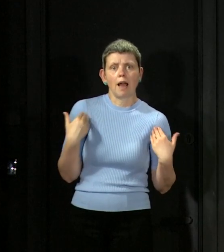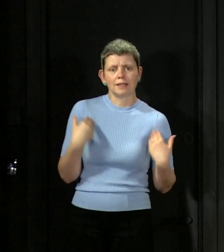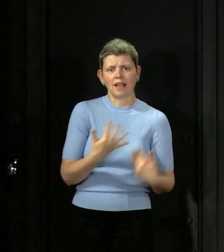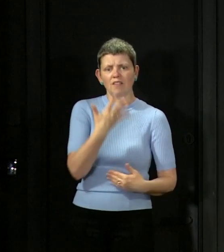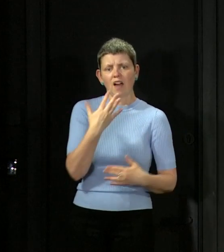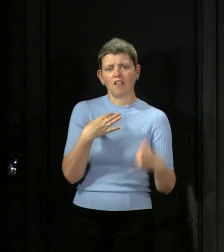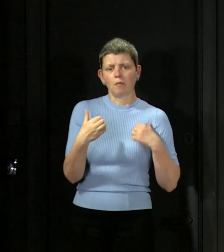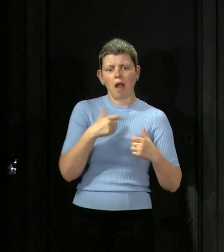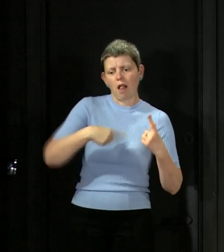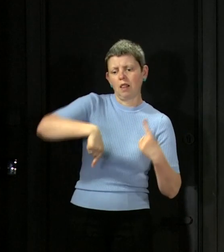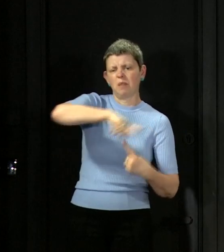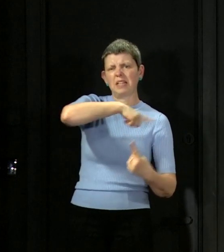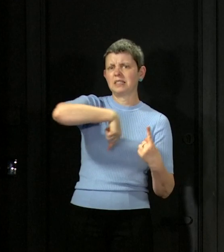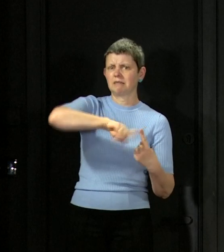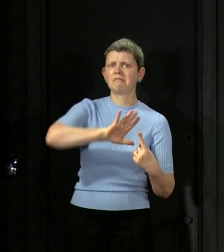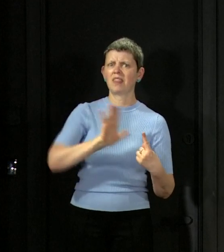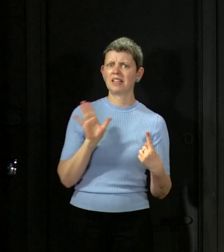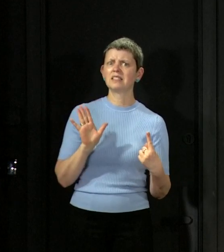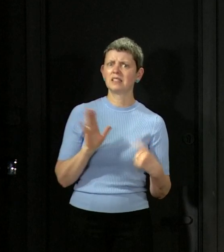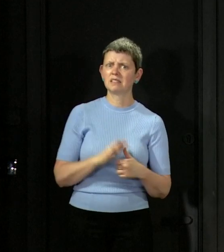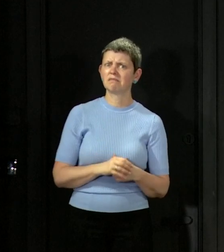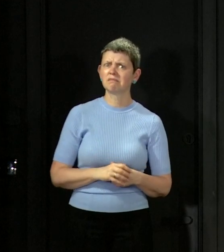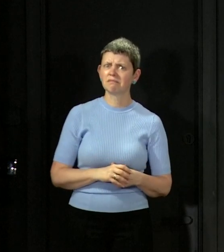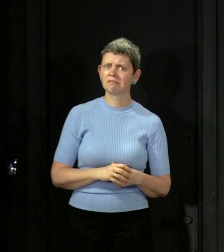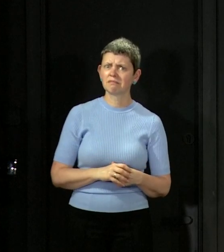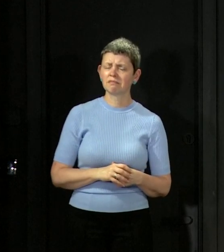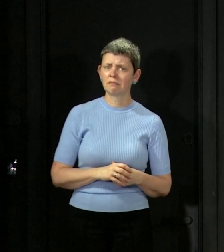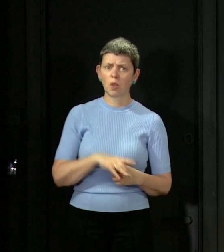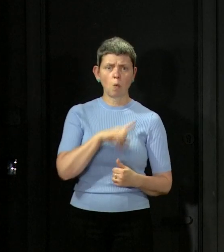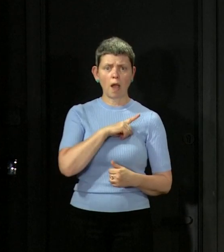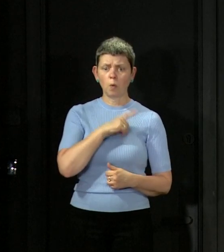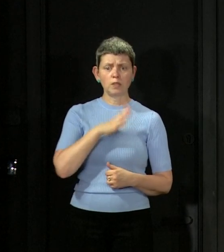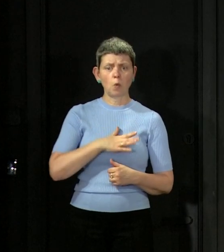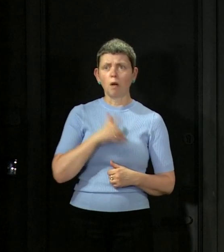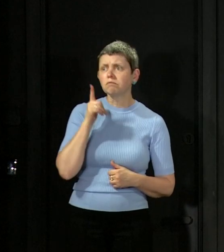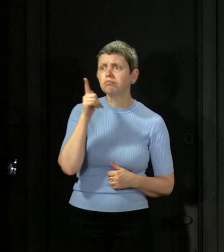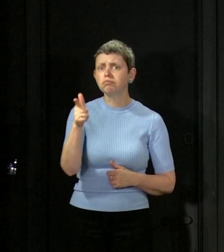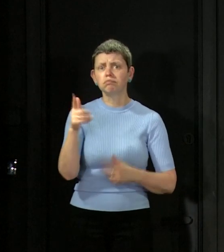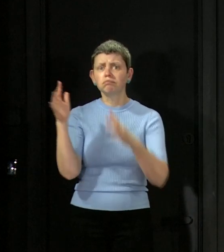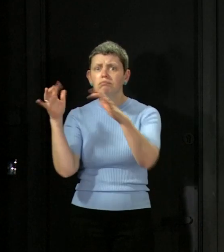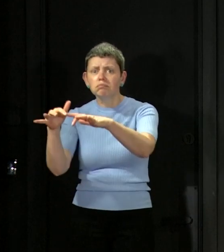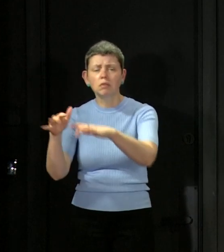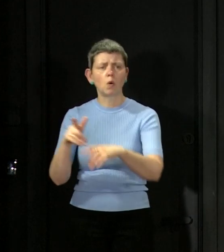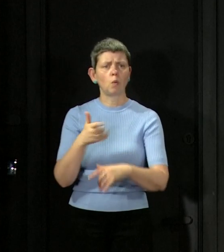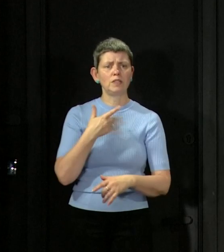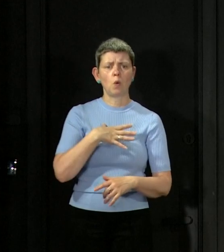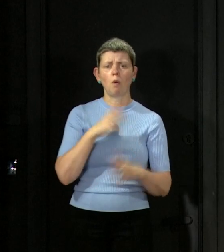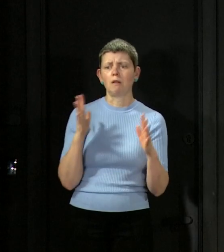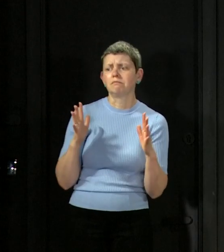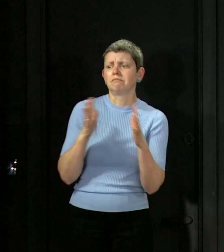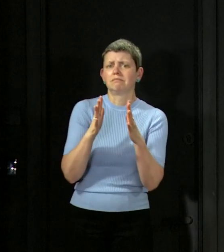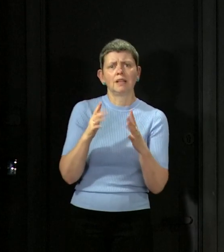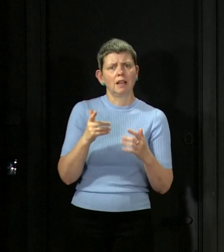limit, broadly speaking, of your own home, because we don't want people going to tourist spots, we don't want people congregating